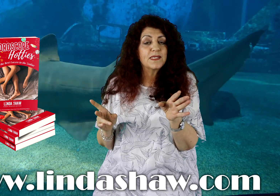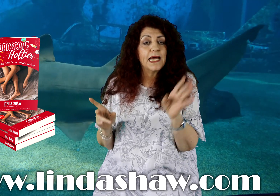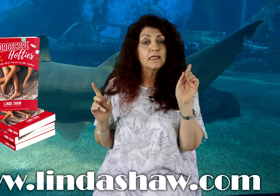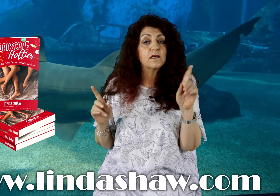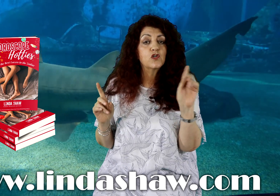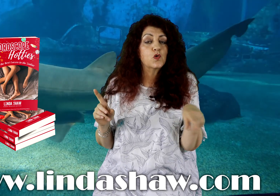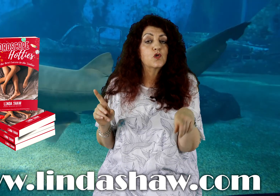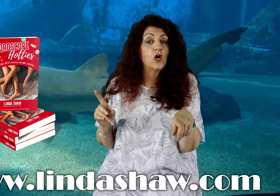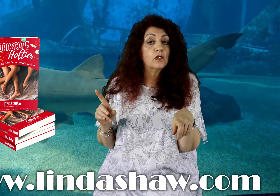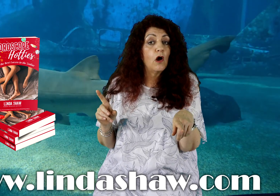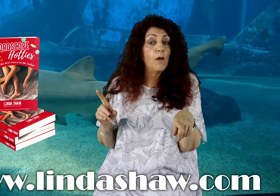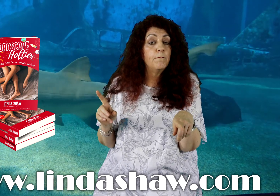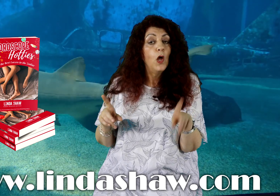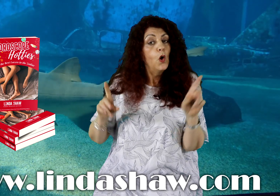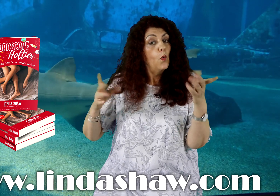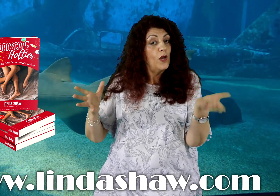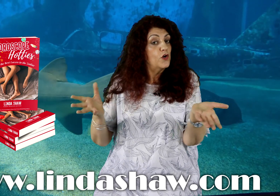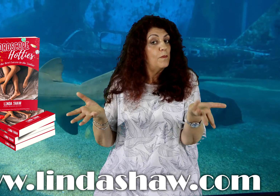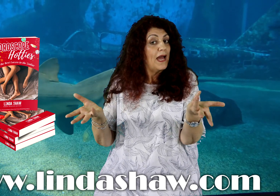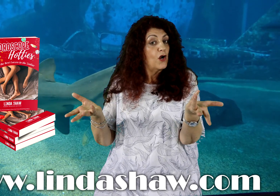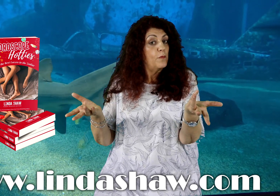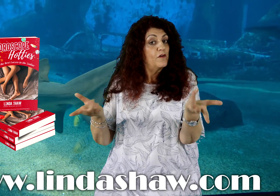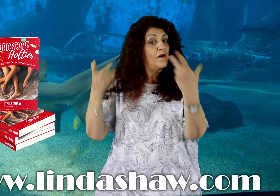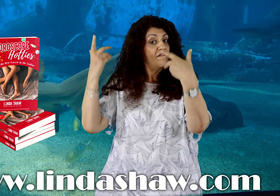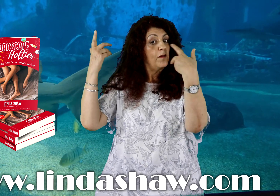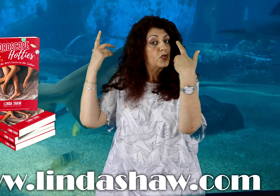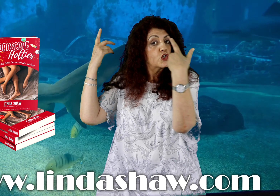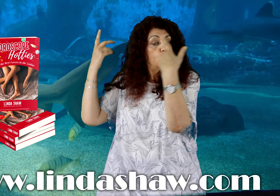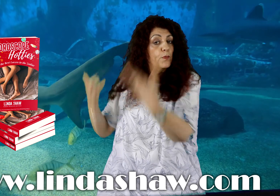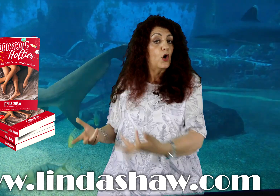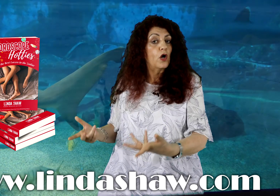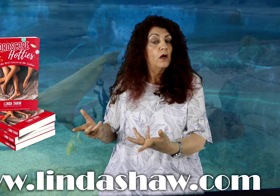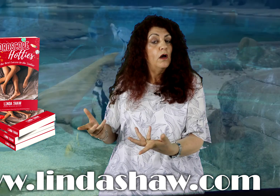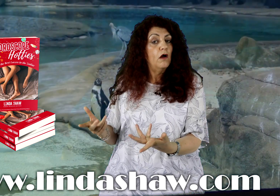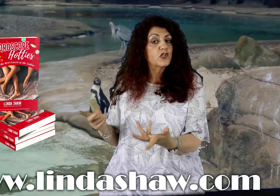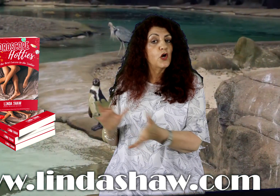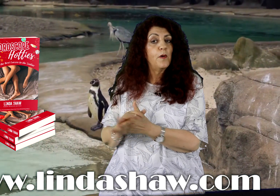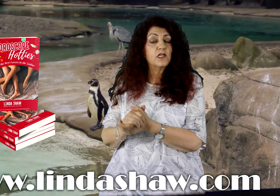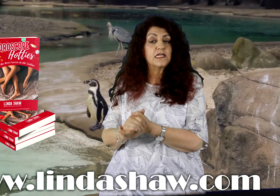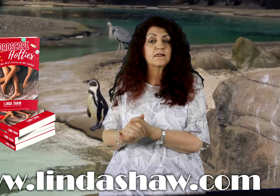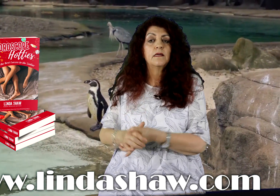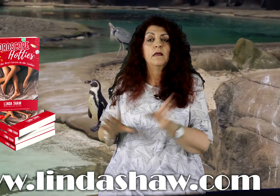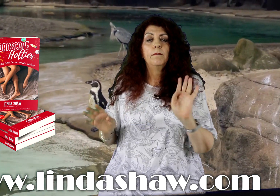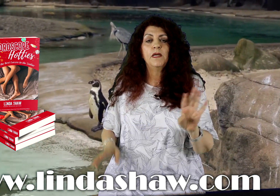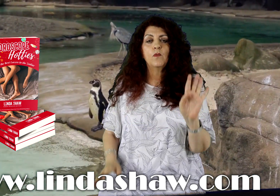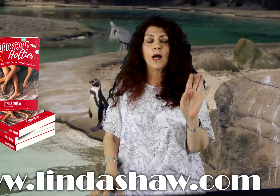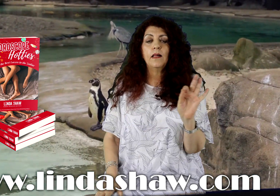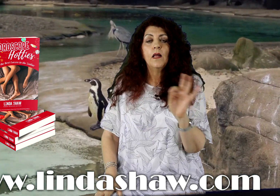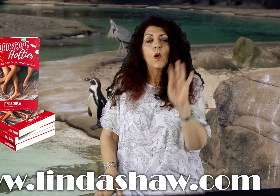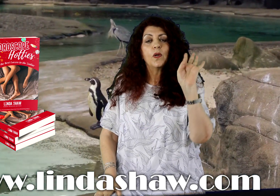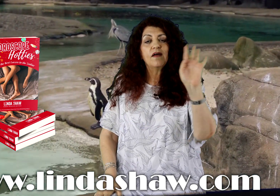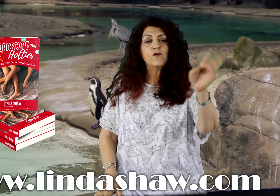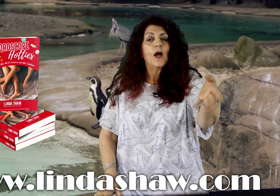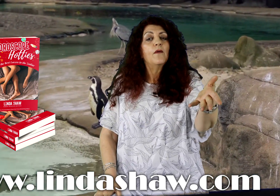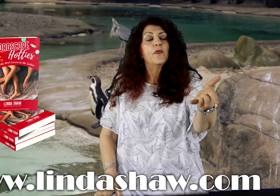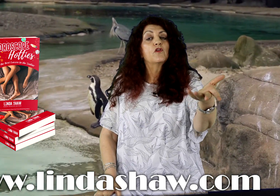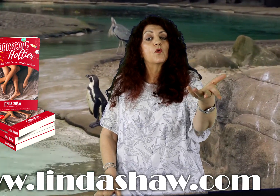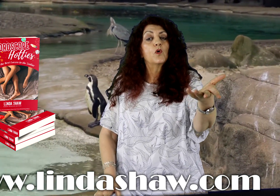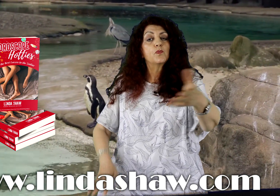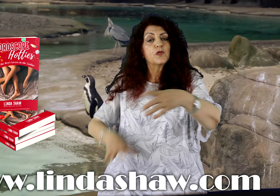website, lindashaw.com, where you can buy a copy of my fabulous new book, Horoscope Hotties. Meanwhile, whenever you're out there in the world,